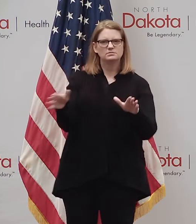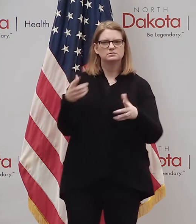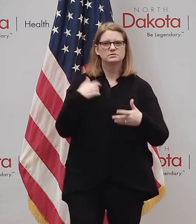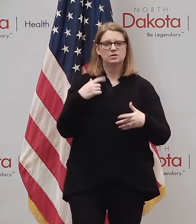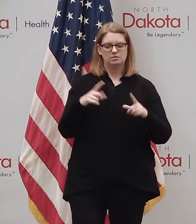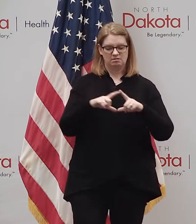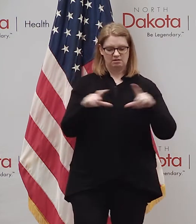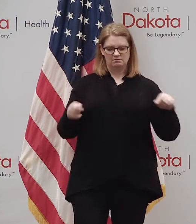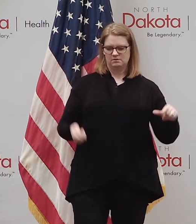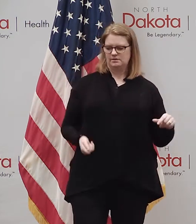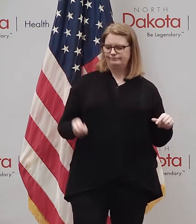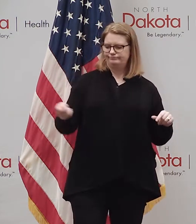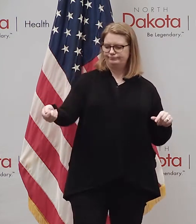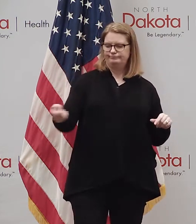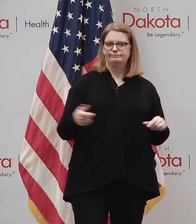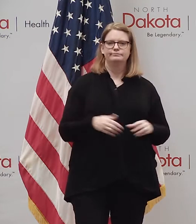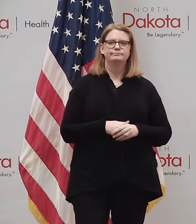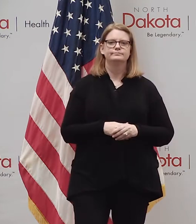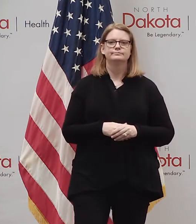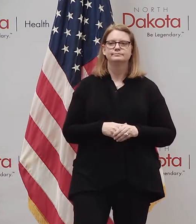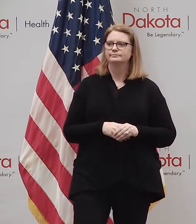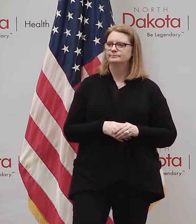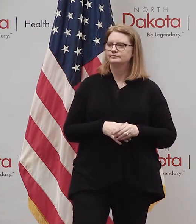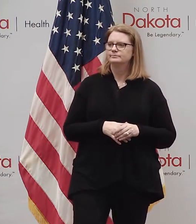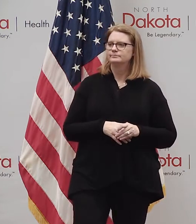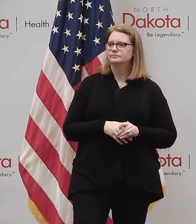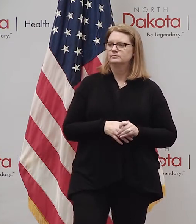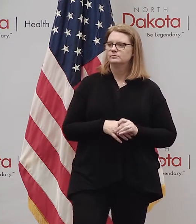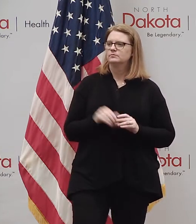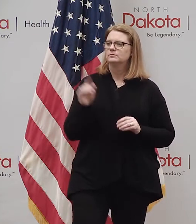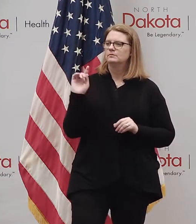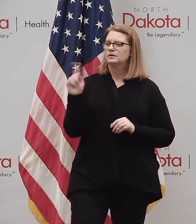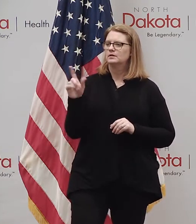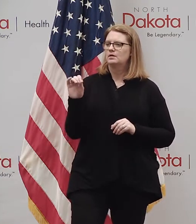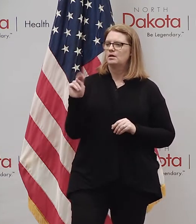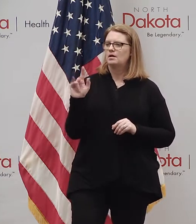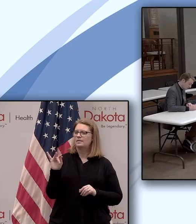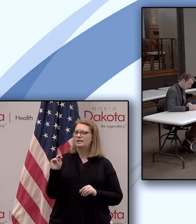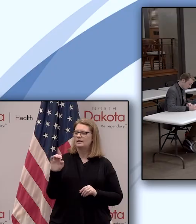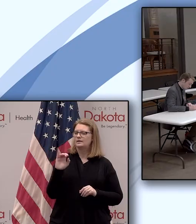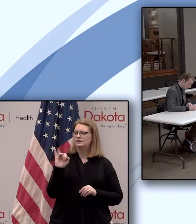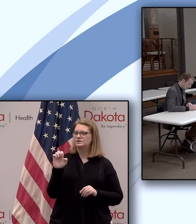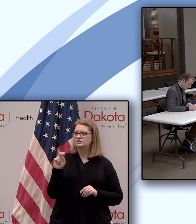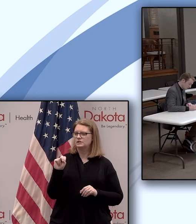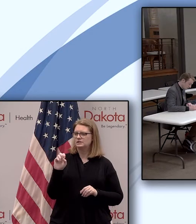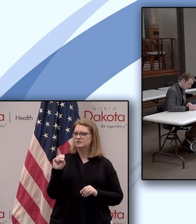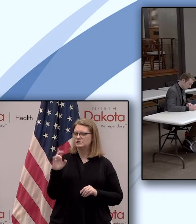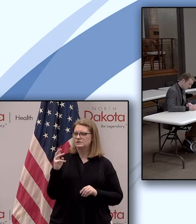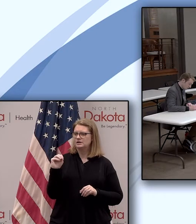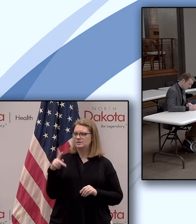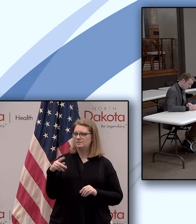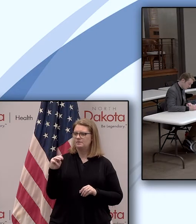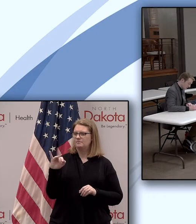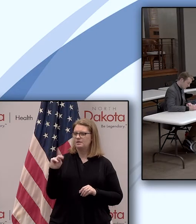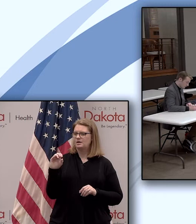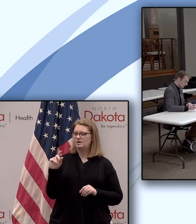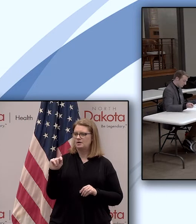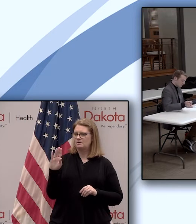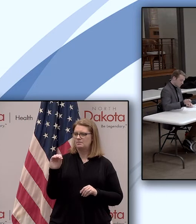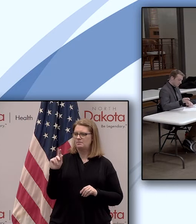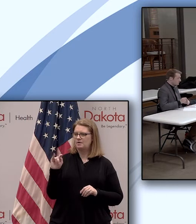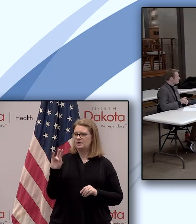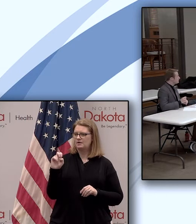their ballots. Okay, we'll go back to online. Jean Shemp, Hometown Radio Group in Minot and